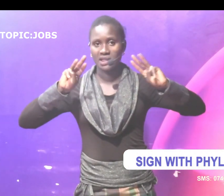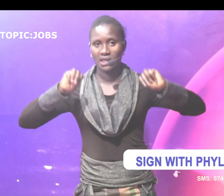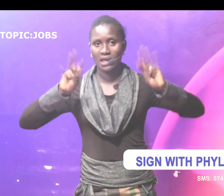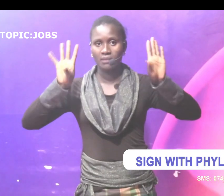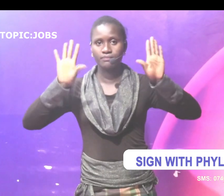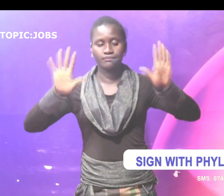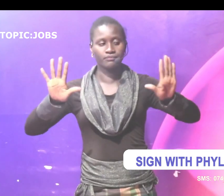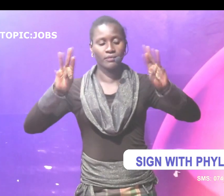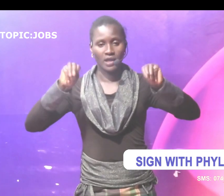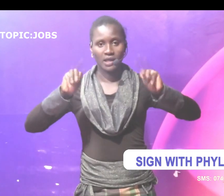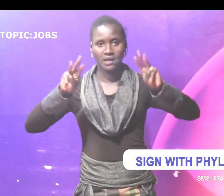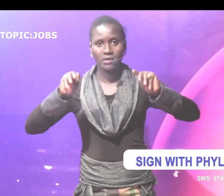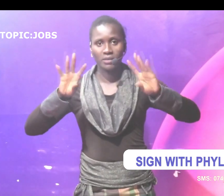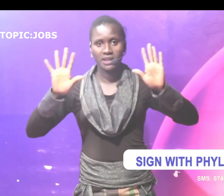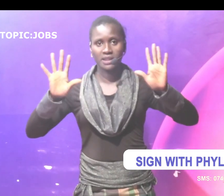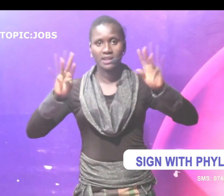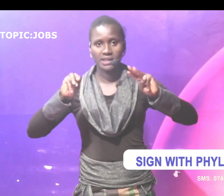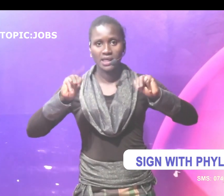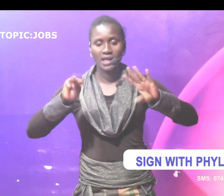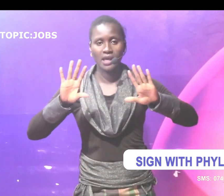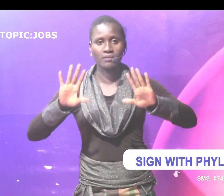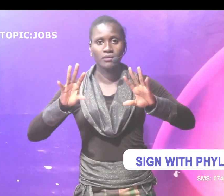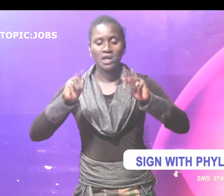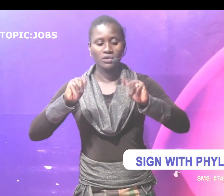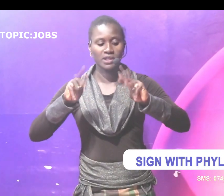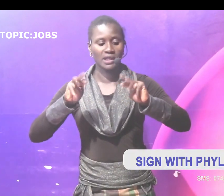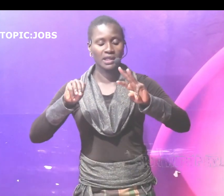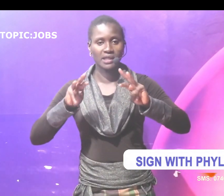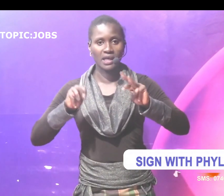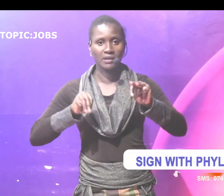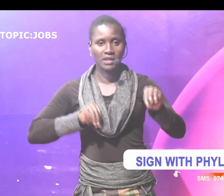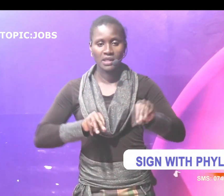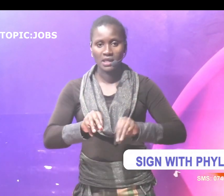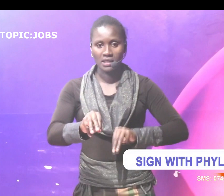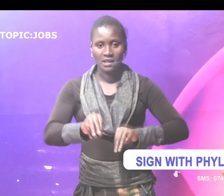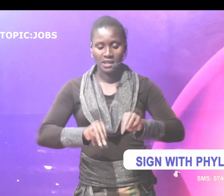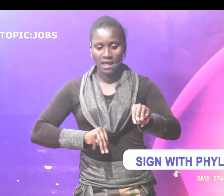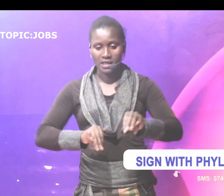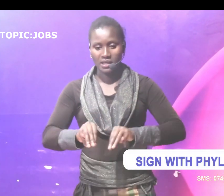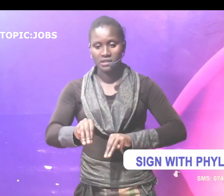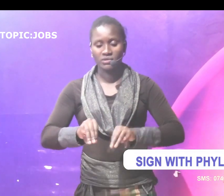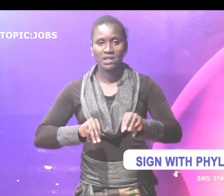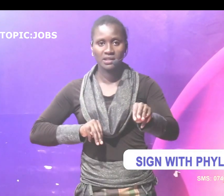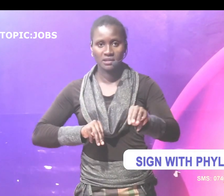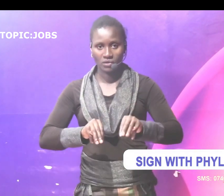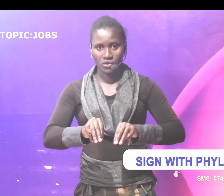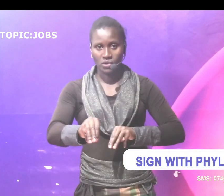M. Remember this is letter M. Using letter M, and then like this you just control, because